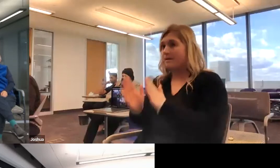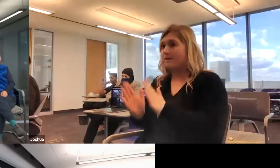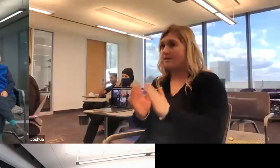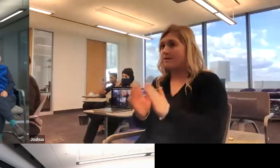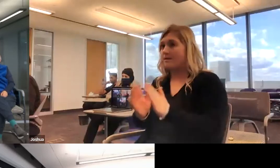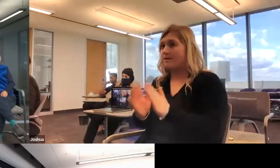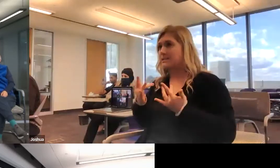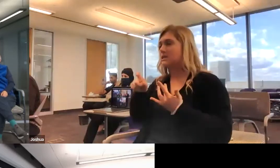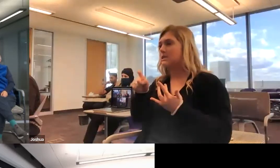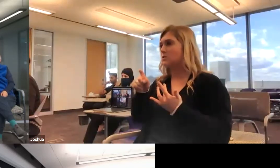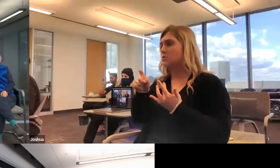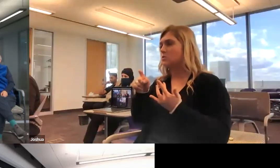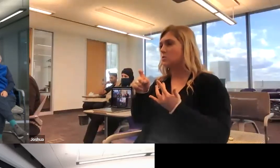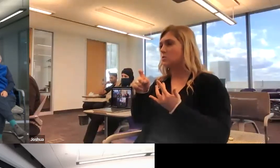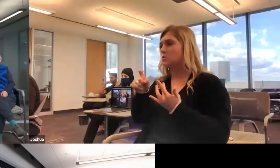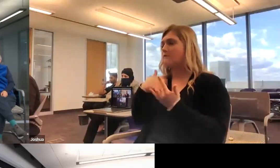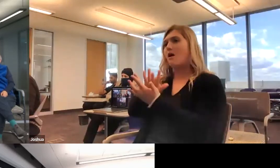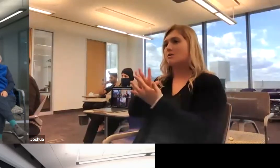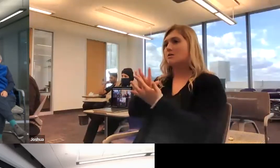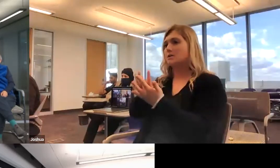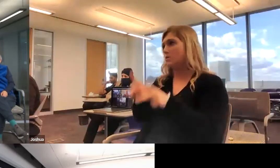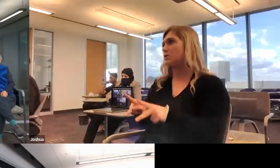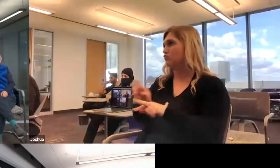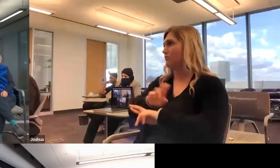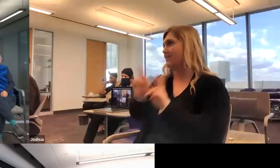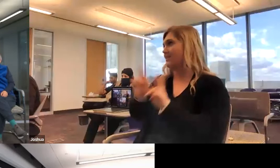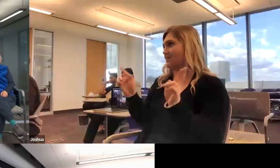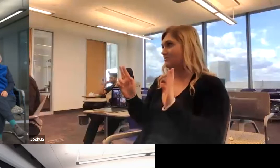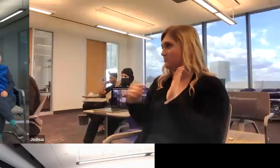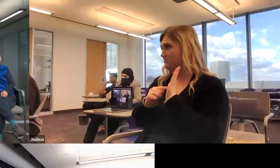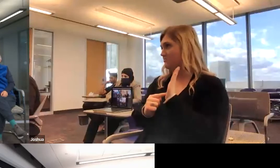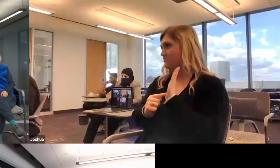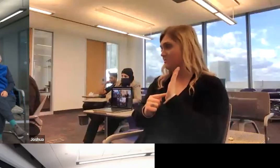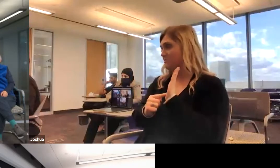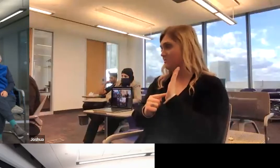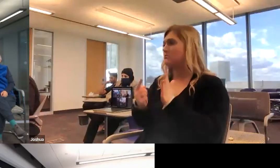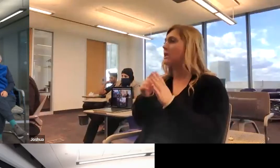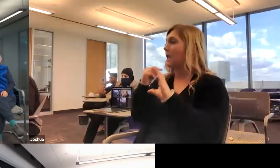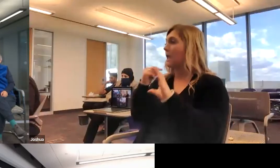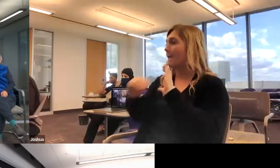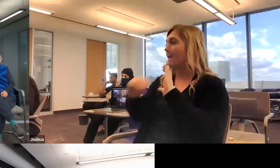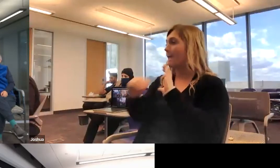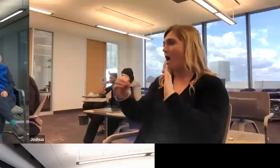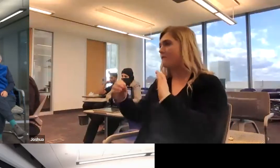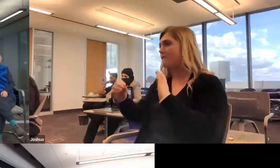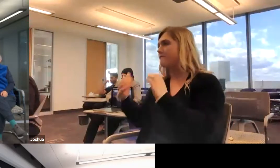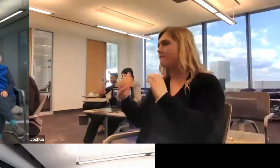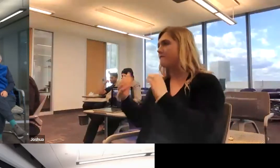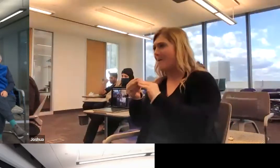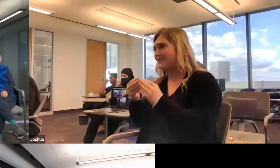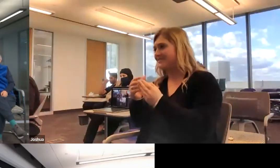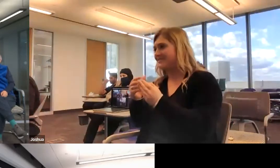need to have a contact person, ideally also by their email, not just by calling them,